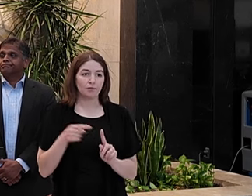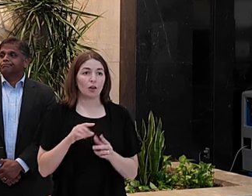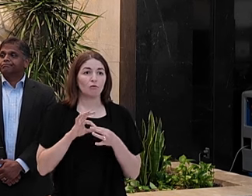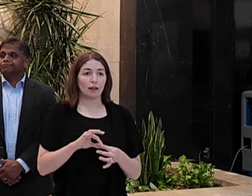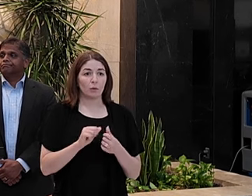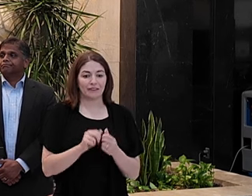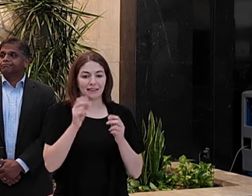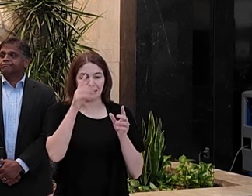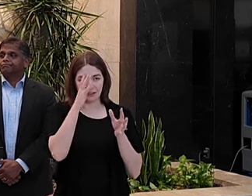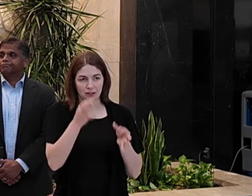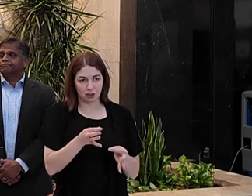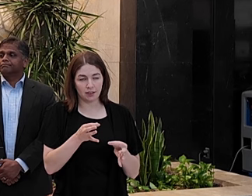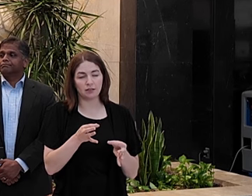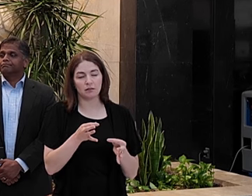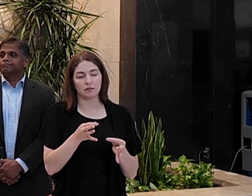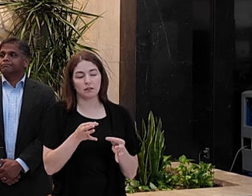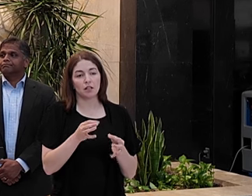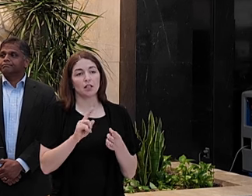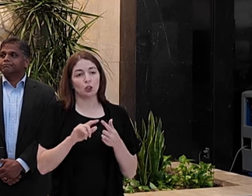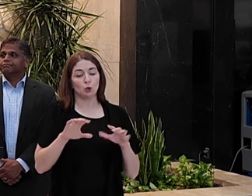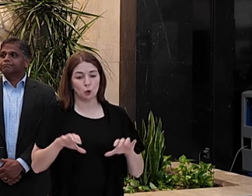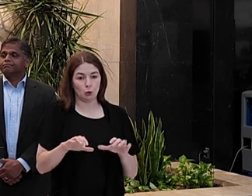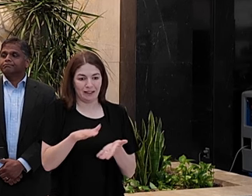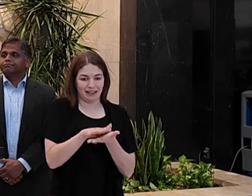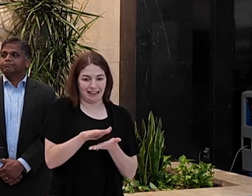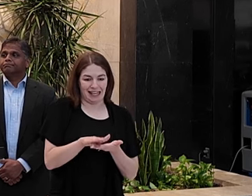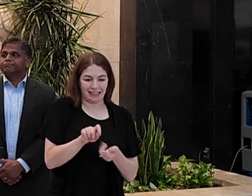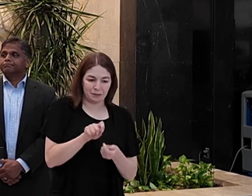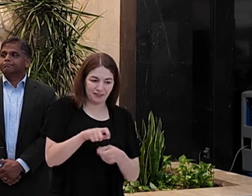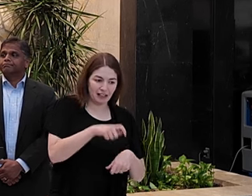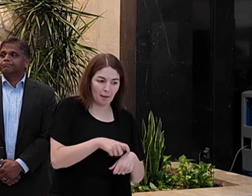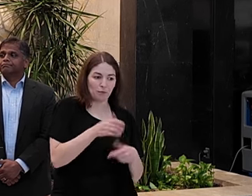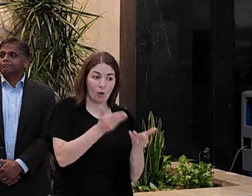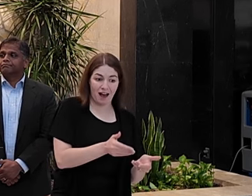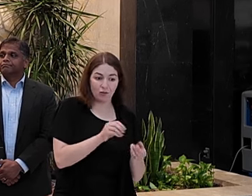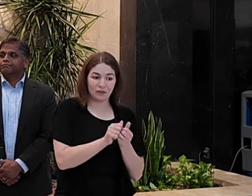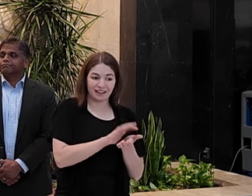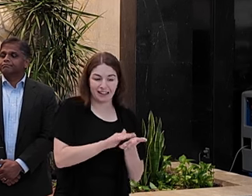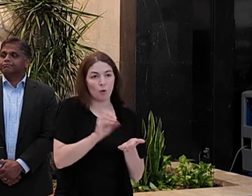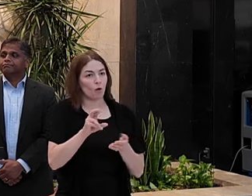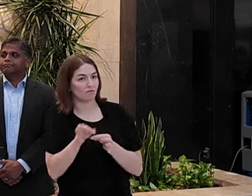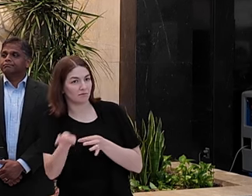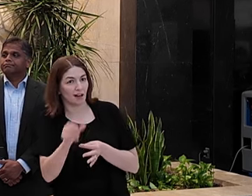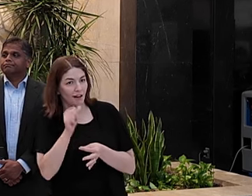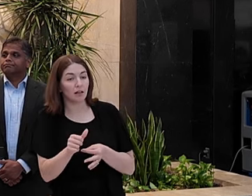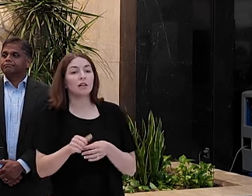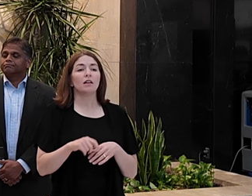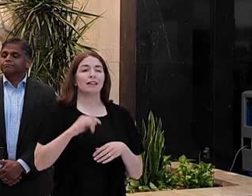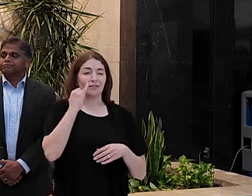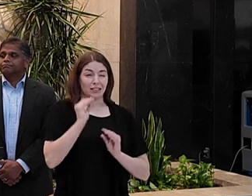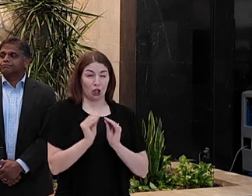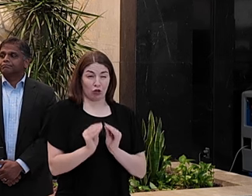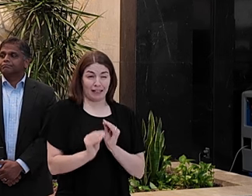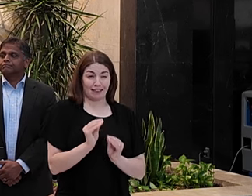the decision to do the cleaning at a particular time or not, when it is a corrective action, they kind of shuffle that to